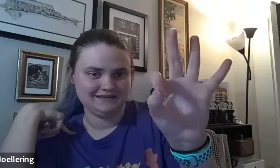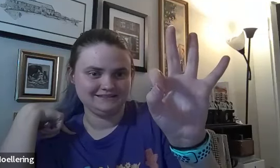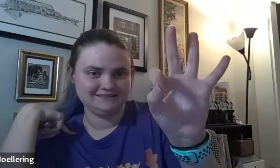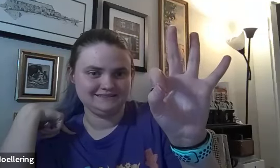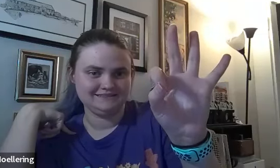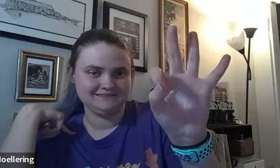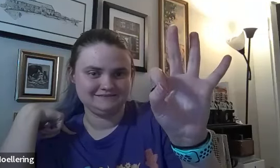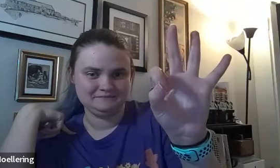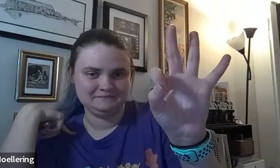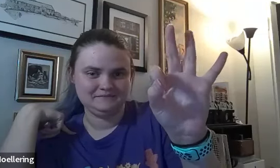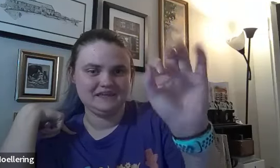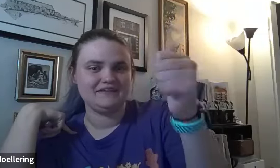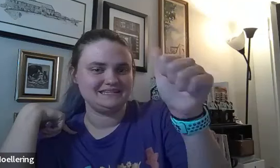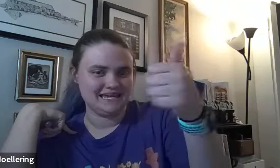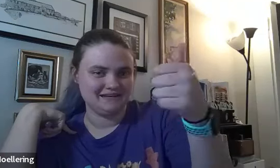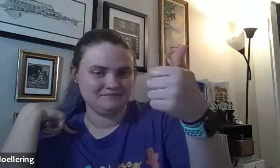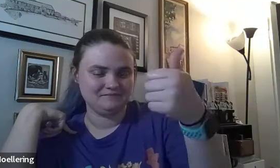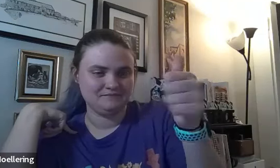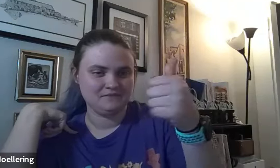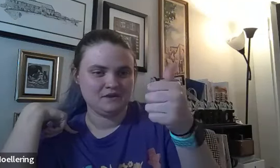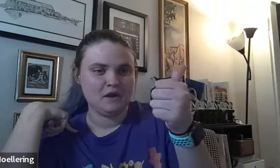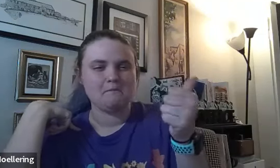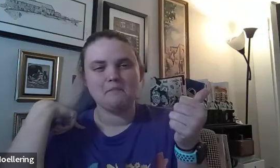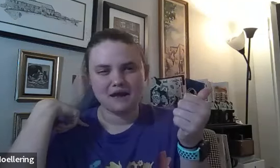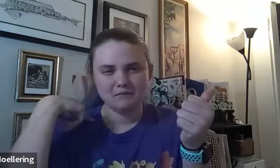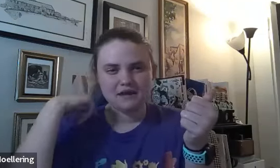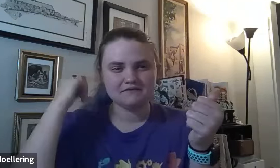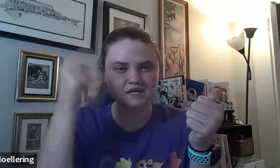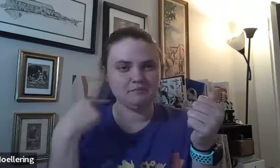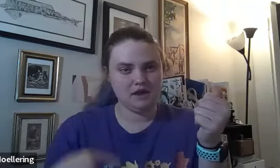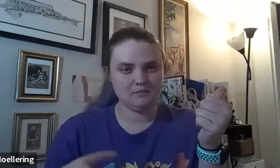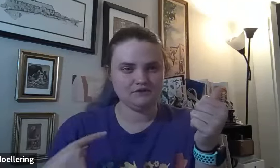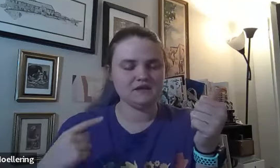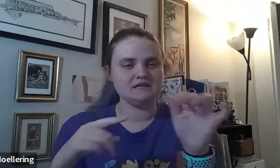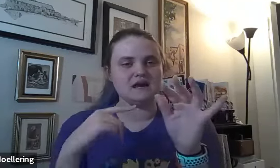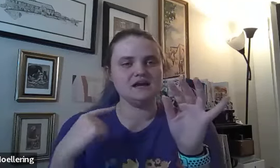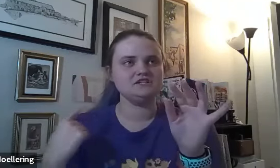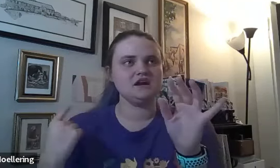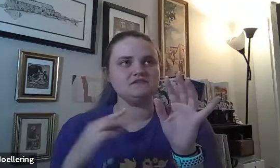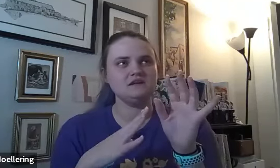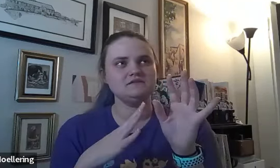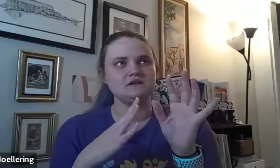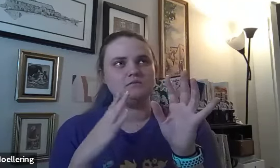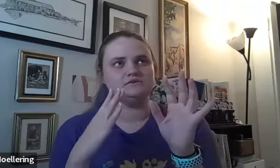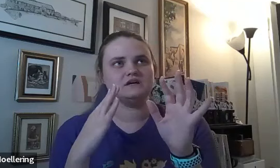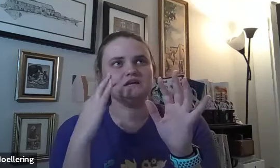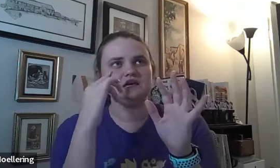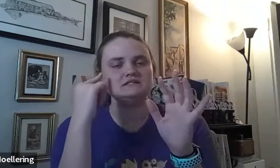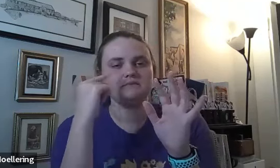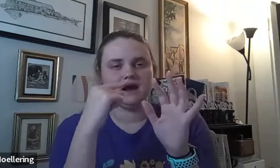9, and then 10. My way of keeping up with it is I actually kind of think of it almost like it's a